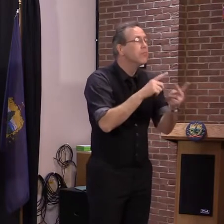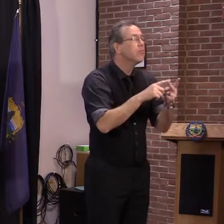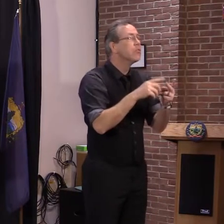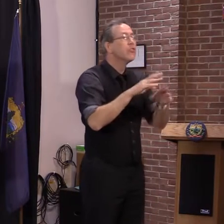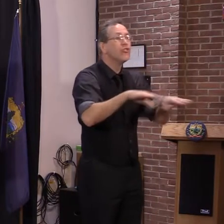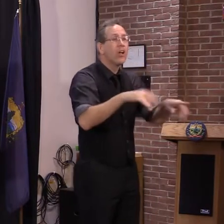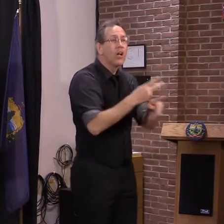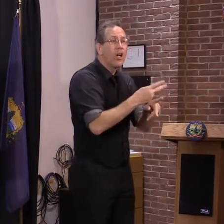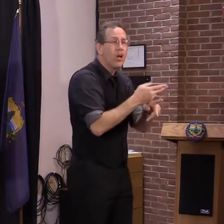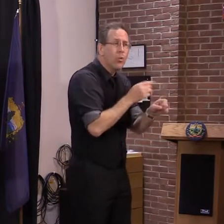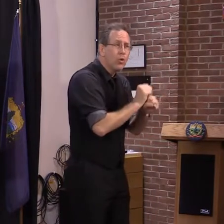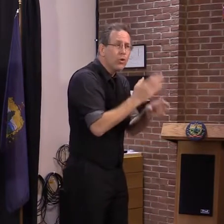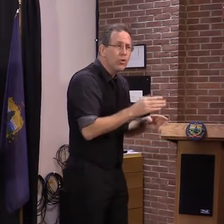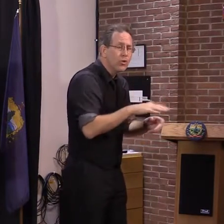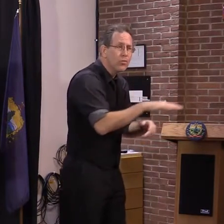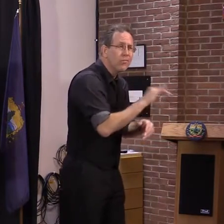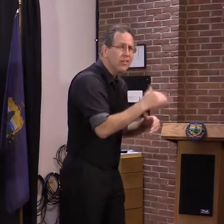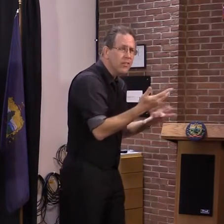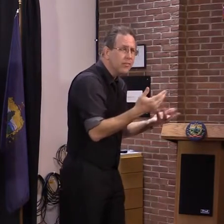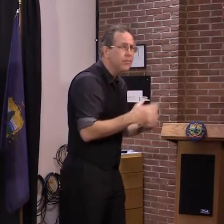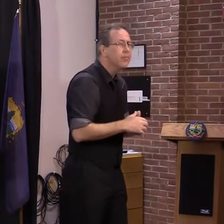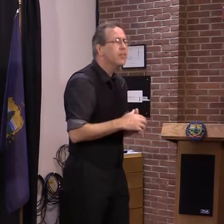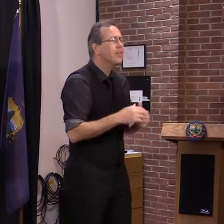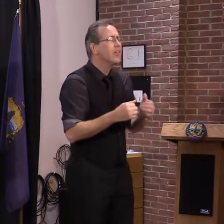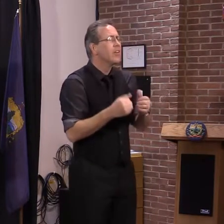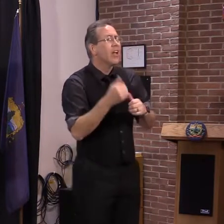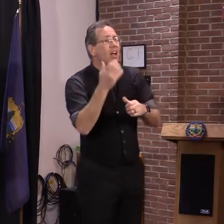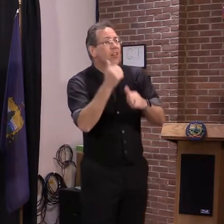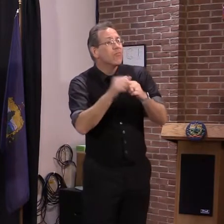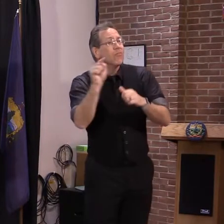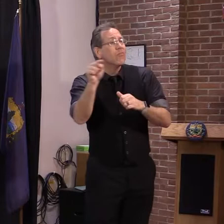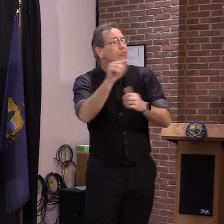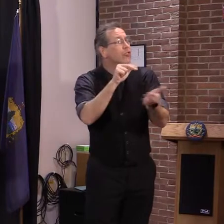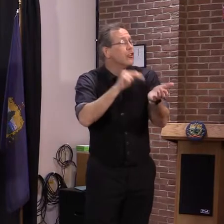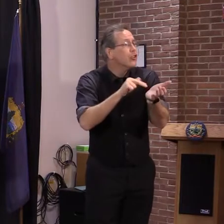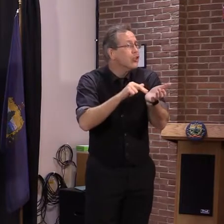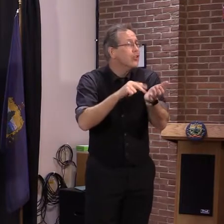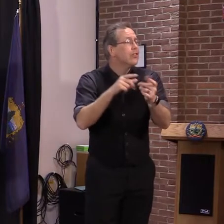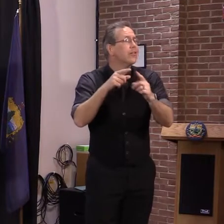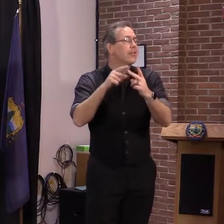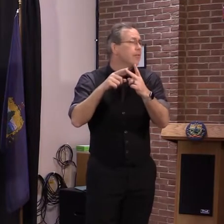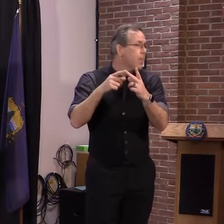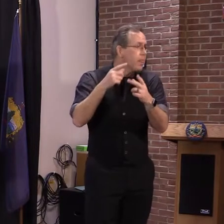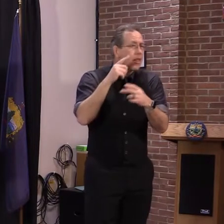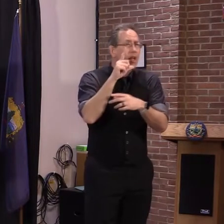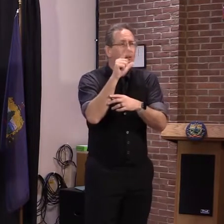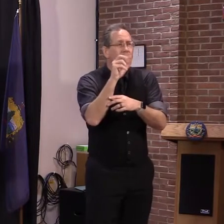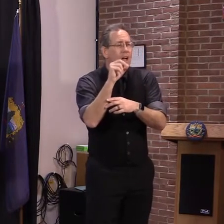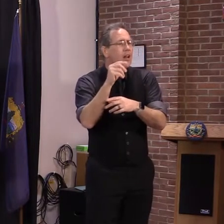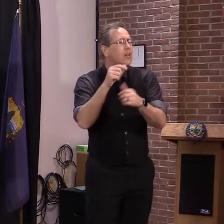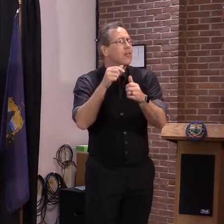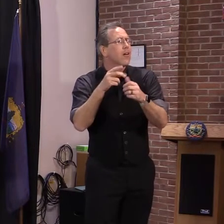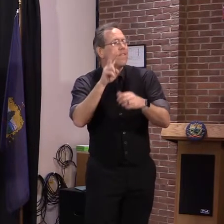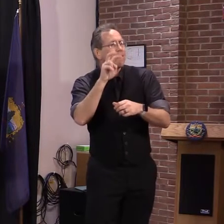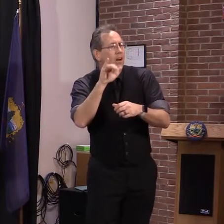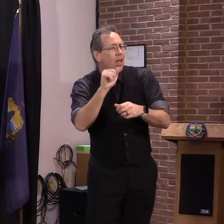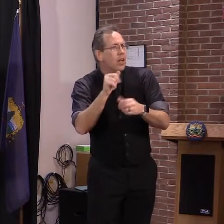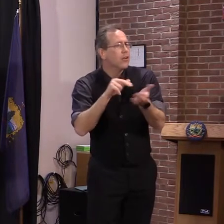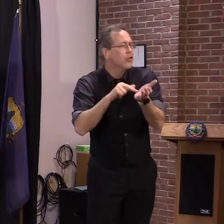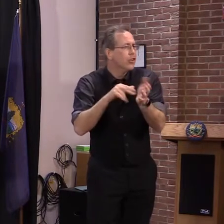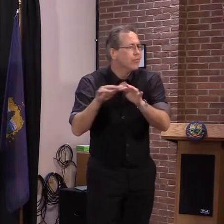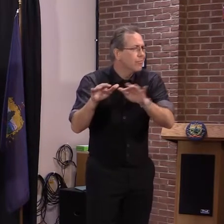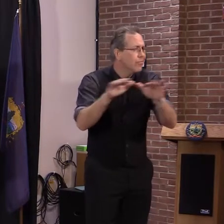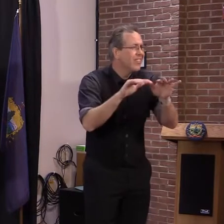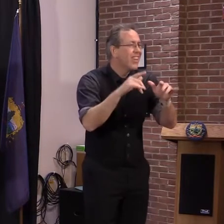offering every registered nurse, advanced practice registered nurse, licensed practical nurse, licensed nursing assistant, and nurse